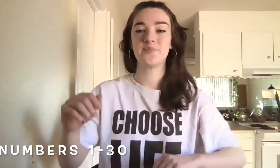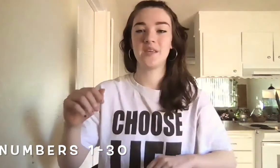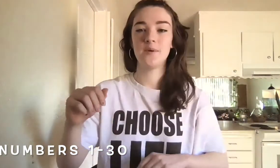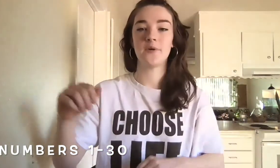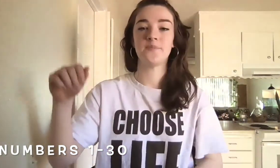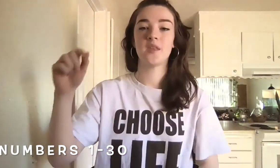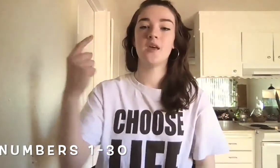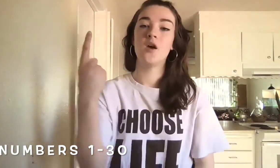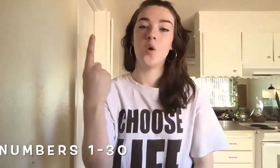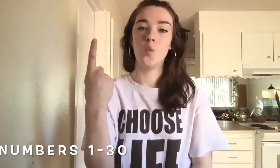we go. 1,